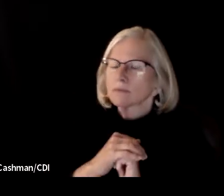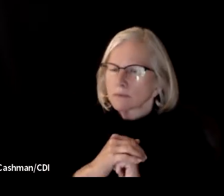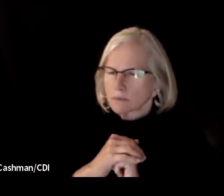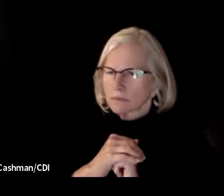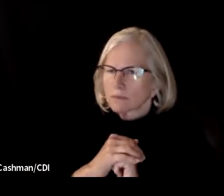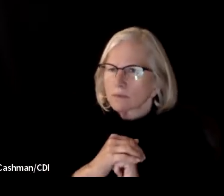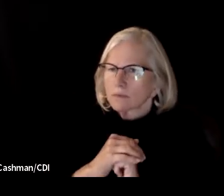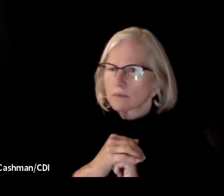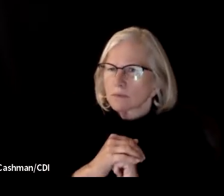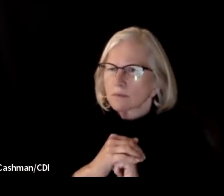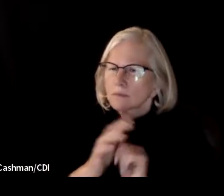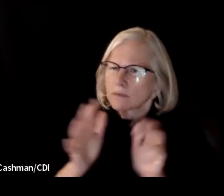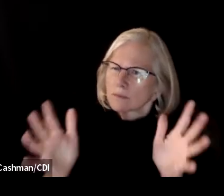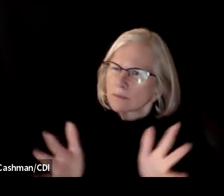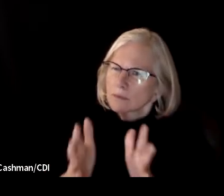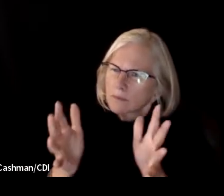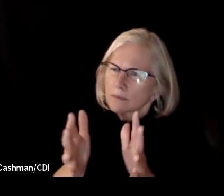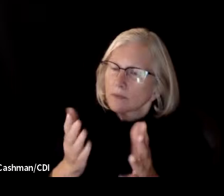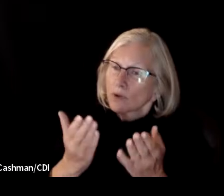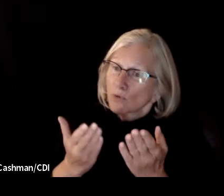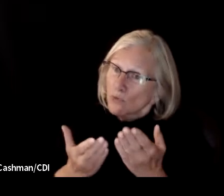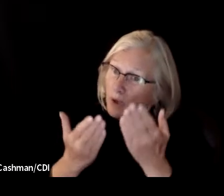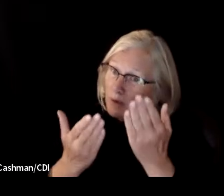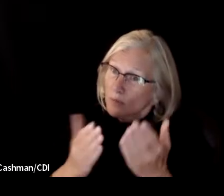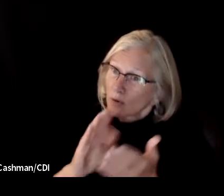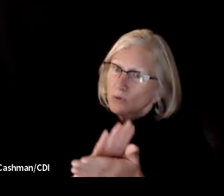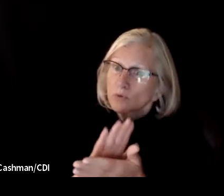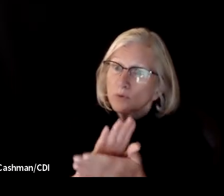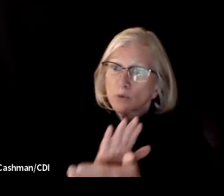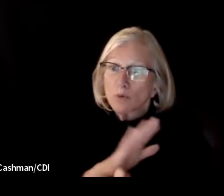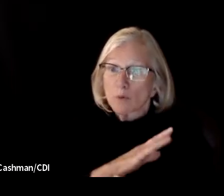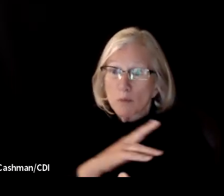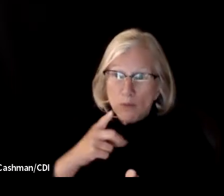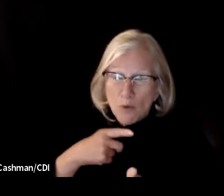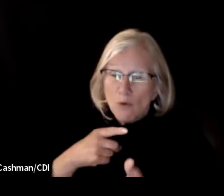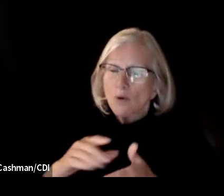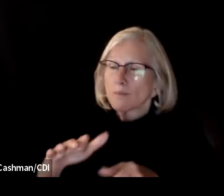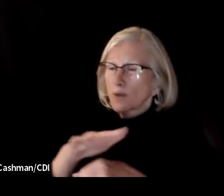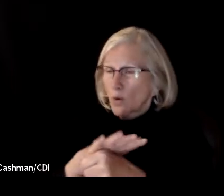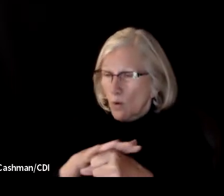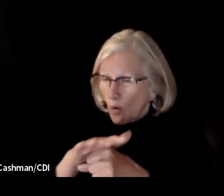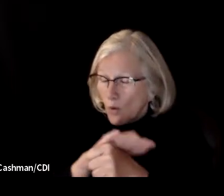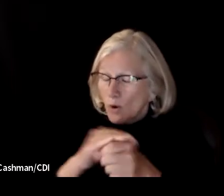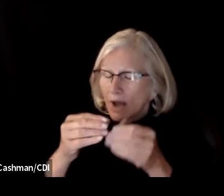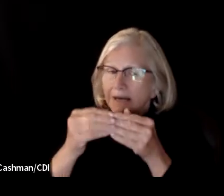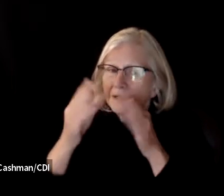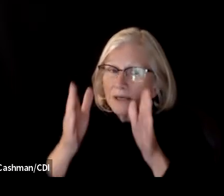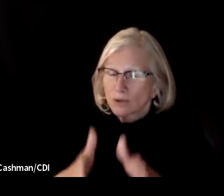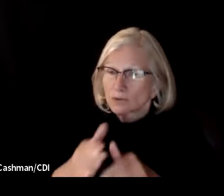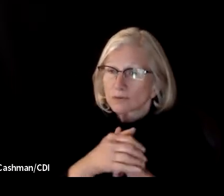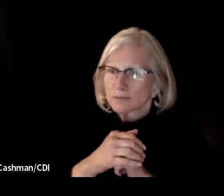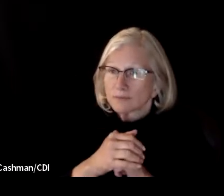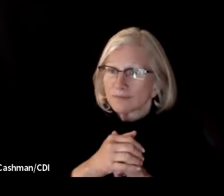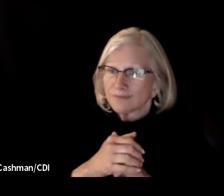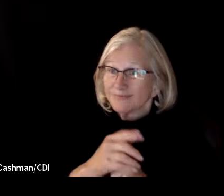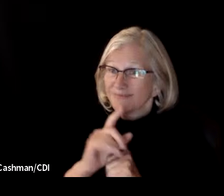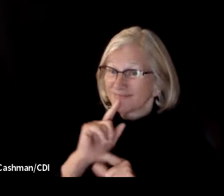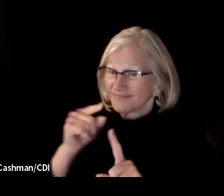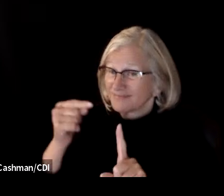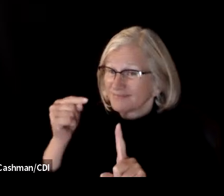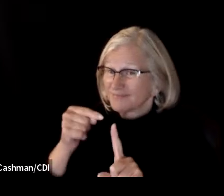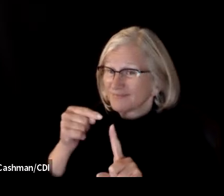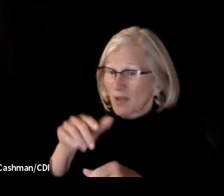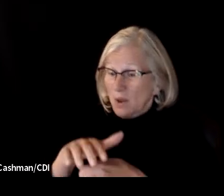boards and local school leaders to really think through. In the end, because it is a local decision,